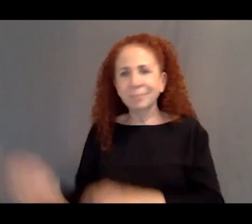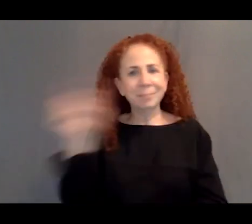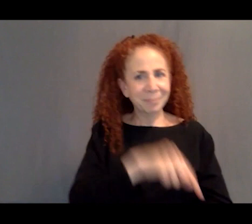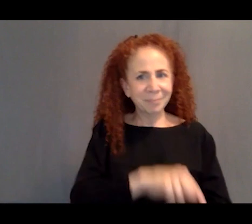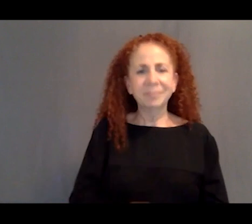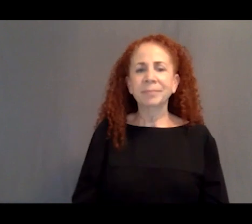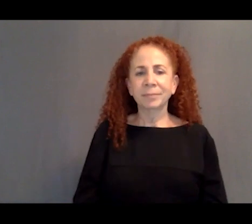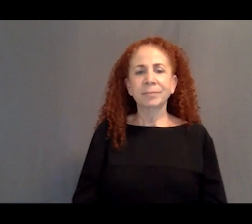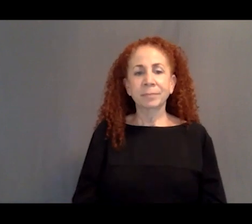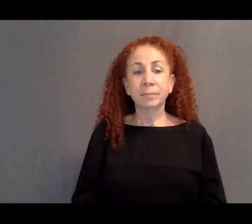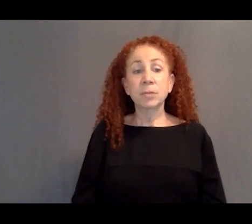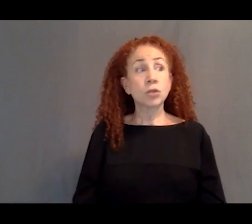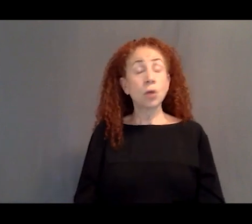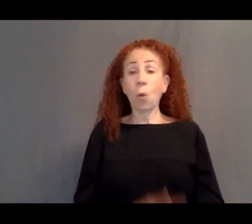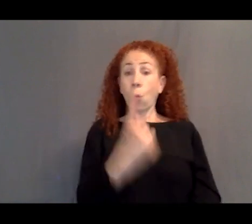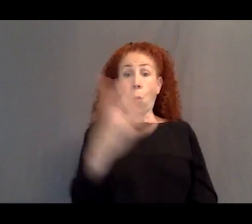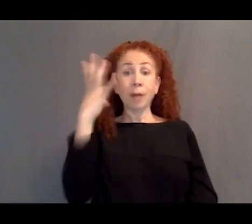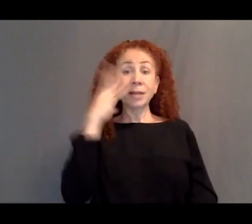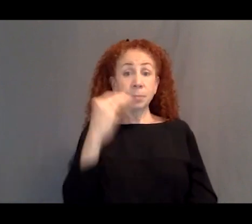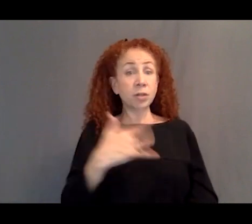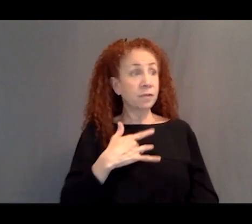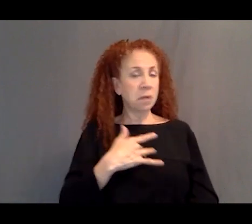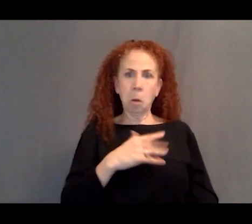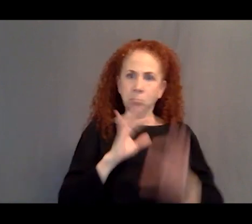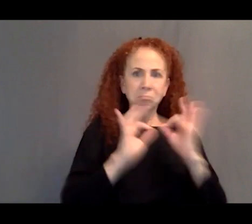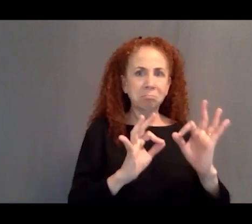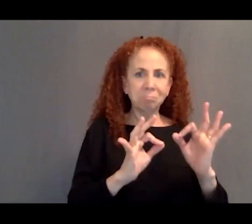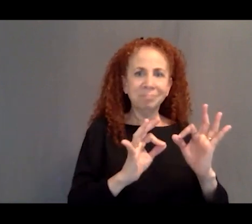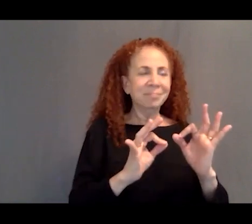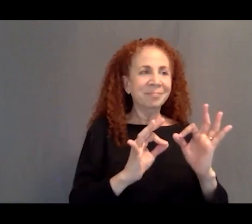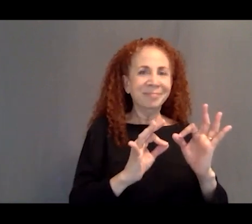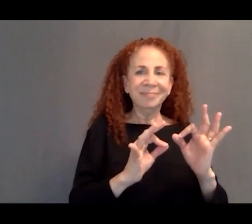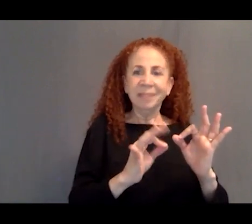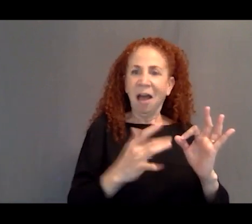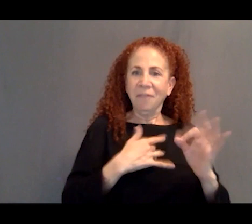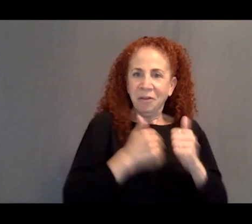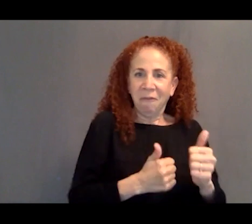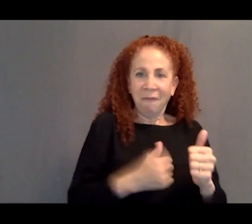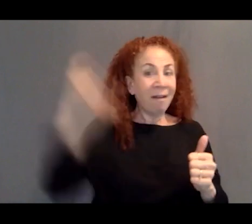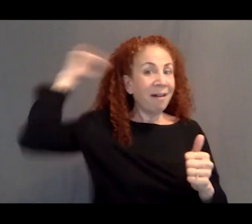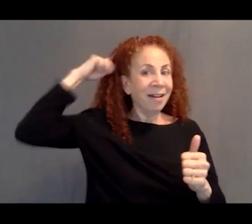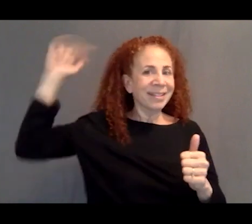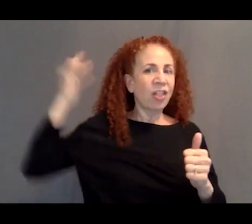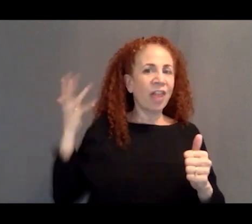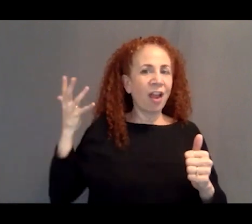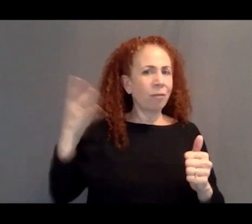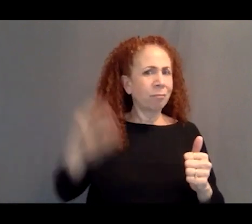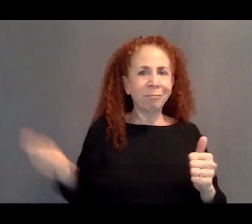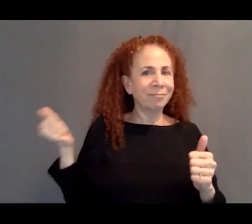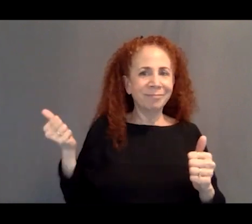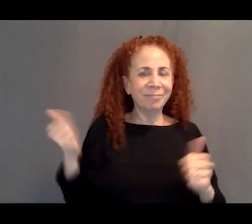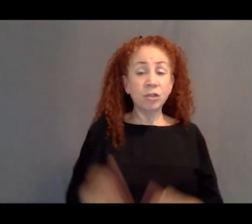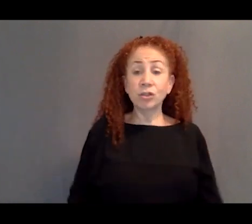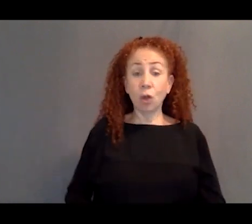while one set of experience may be salient at a particular moment, the other never fully goes away. So instead of linear